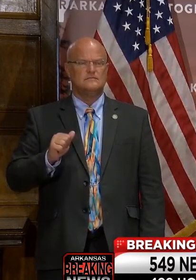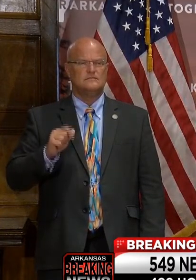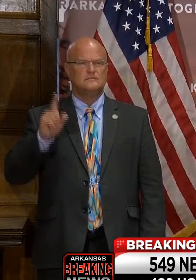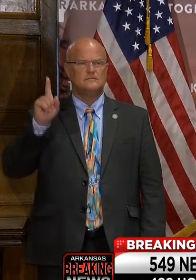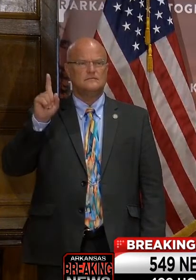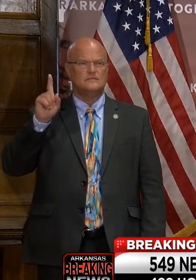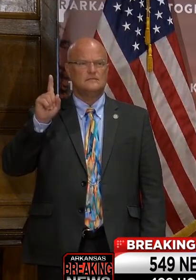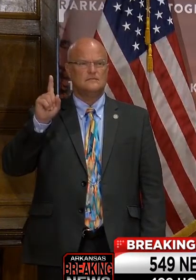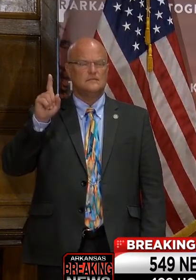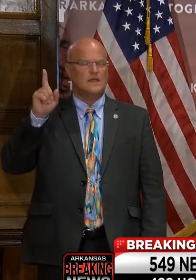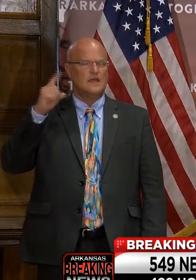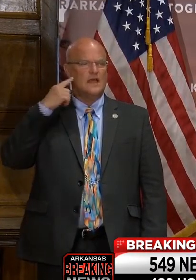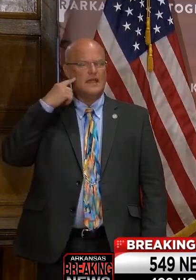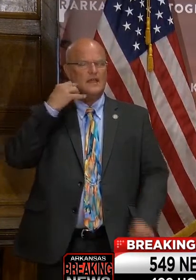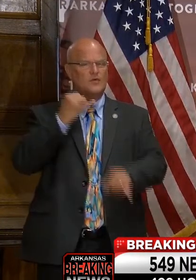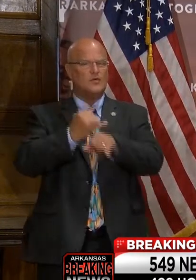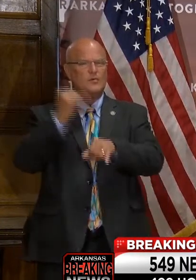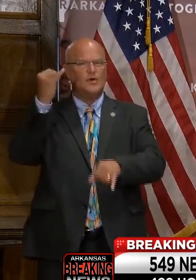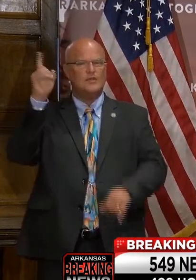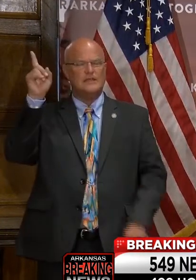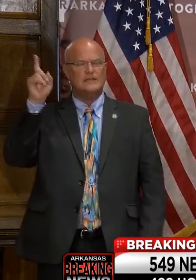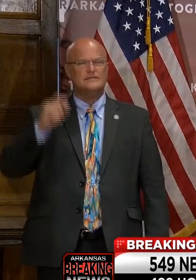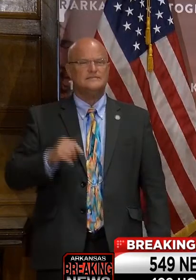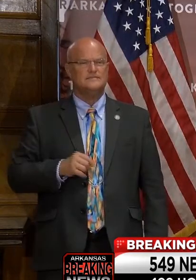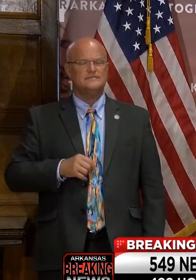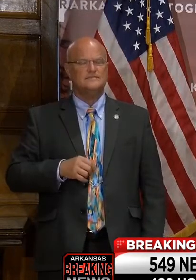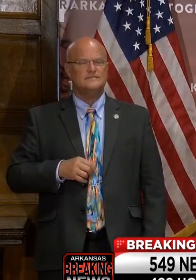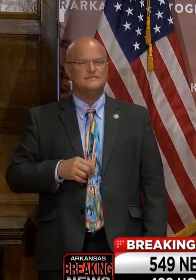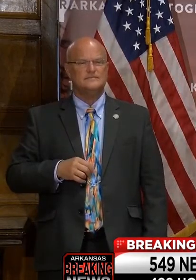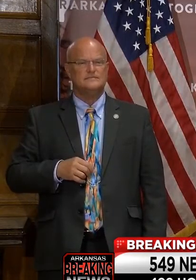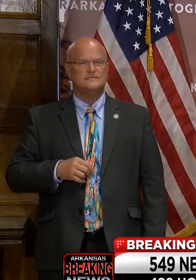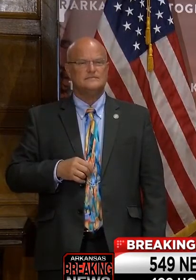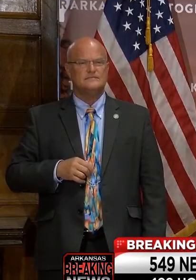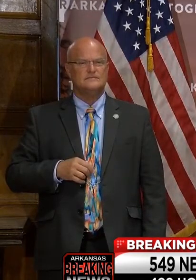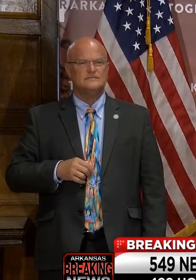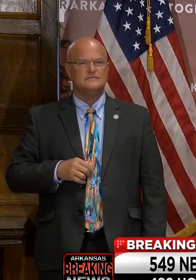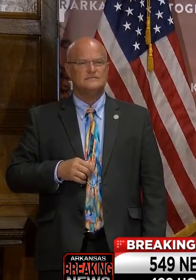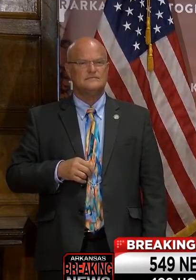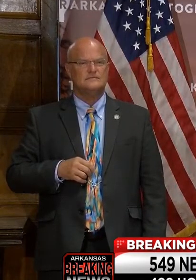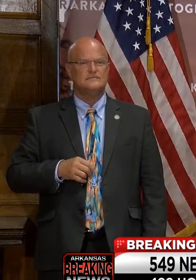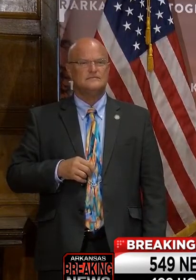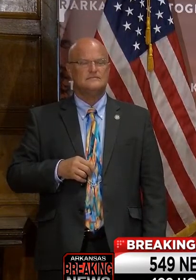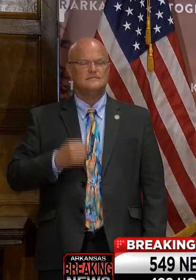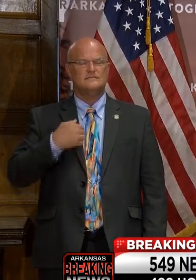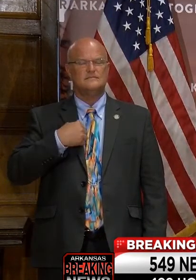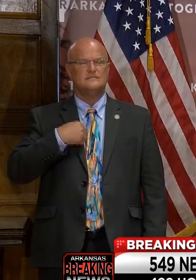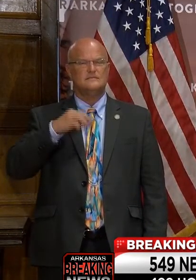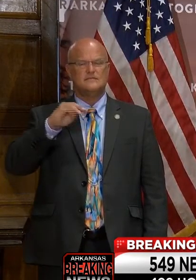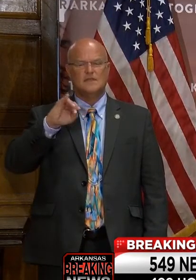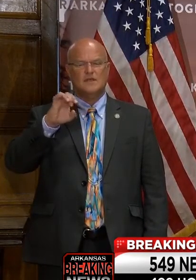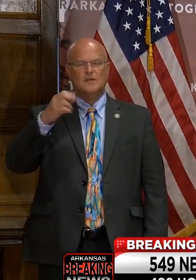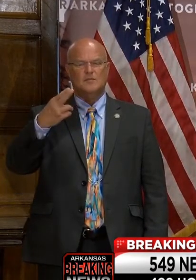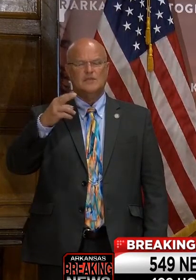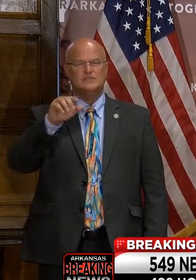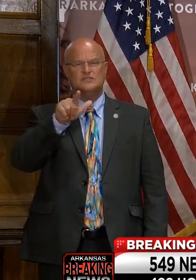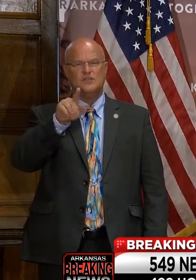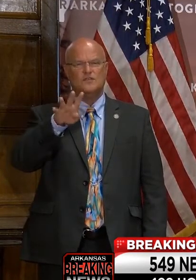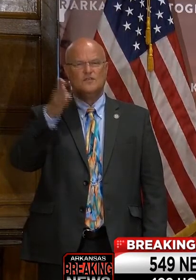Anyone go ahead? I hear somebody about to ready to start remotely. Yes. Governor, it's Mitch at Channel 4 and